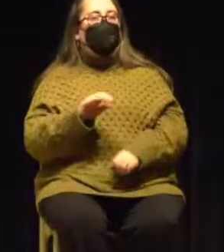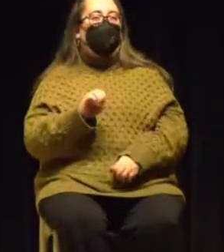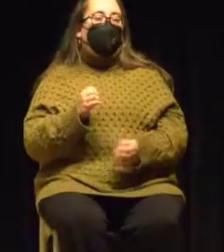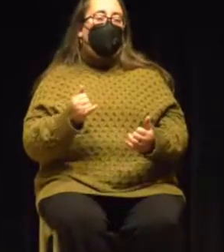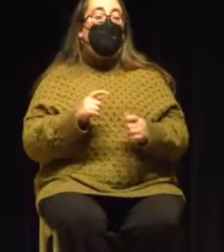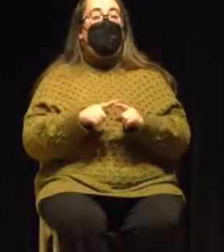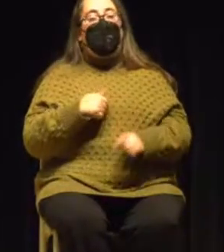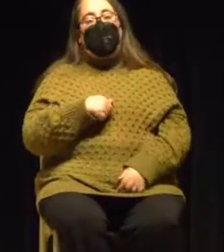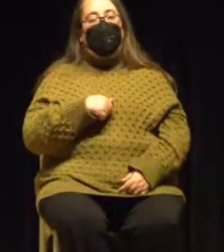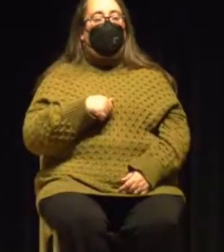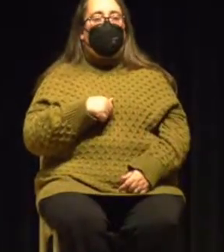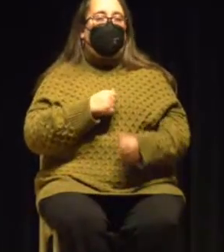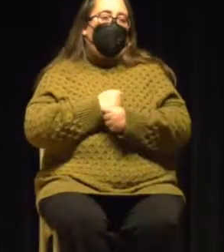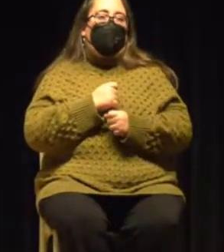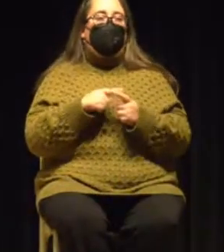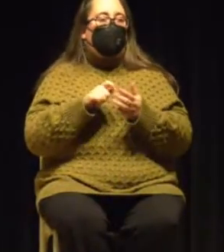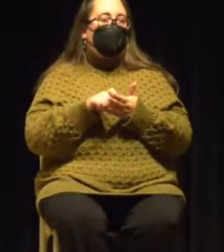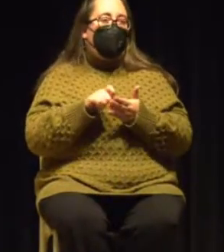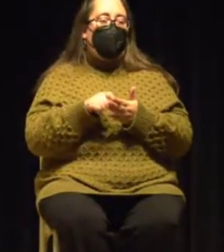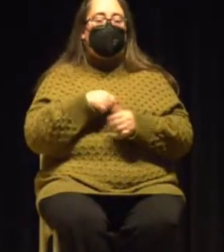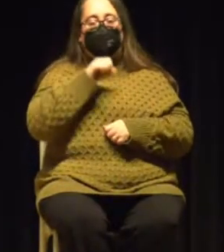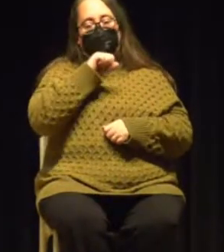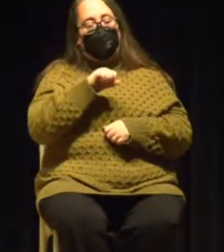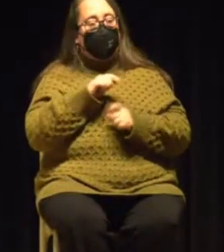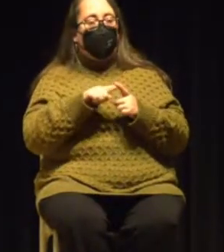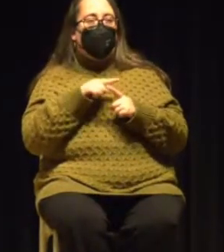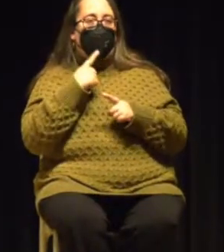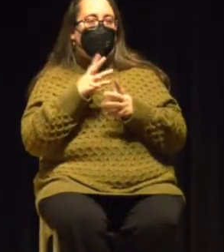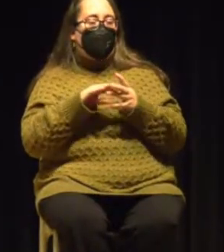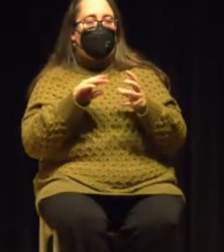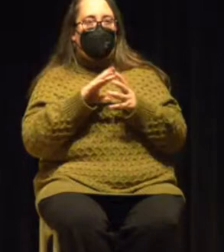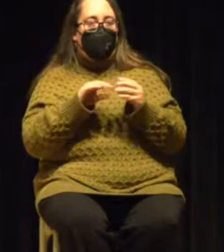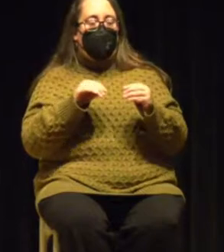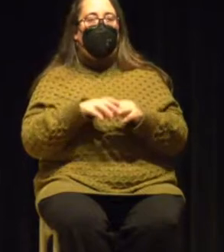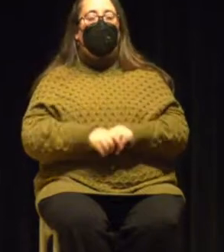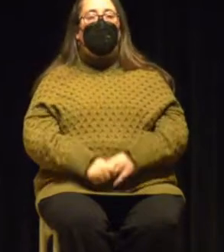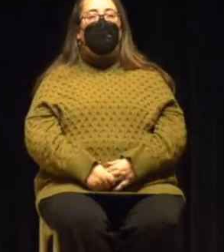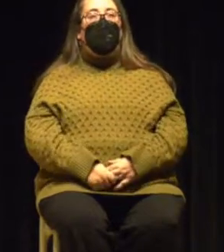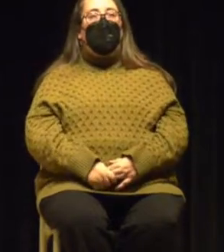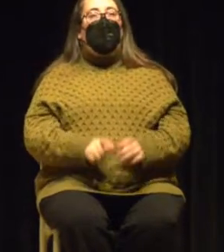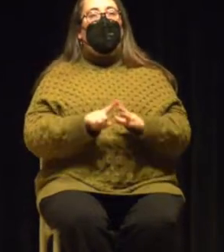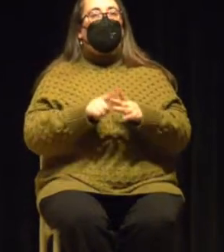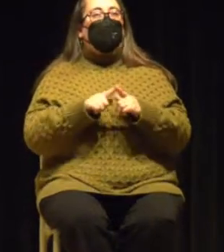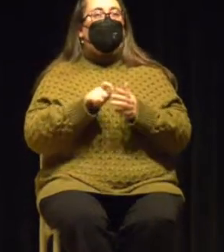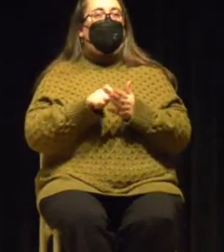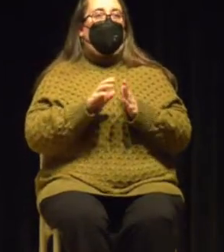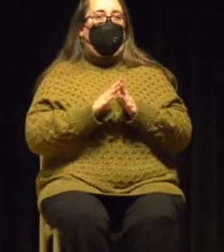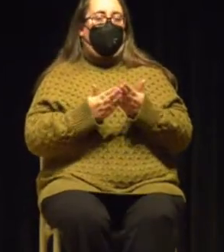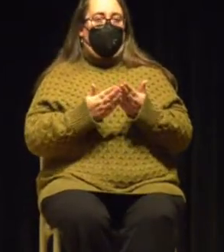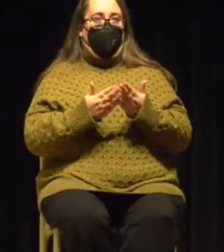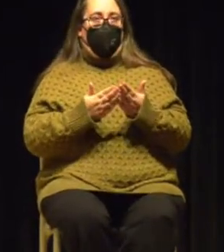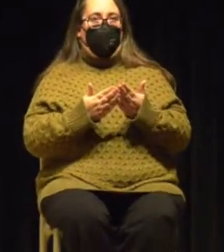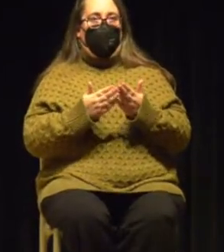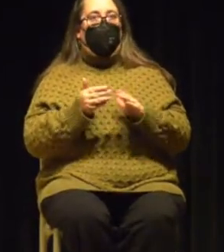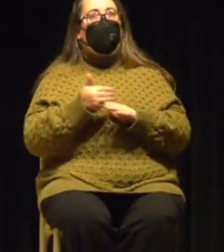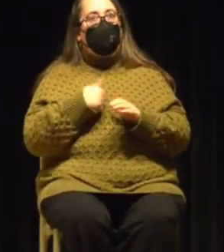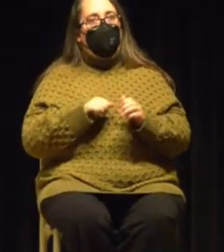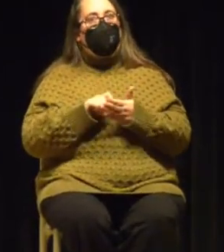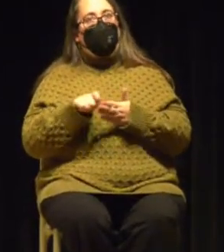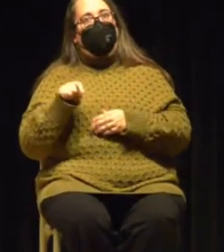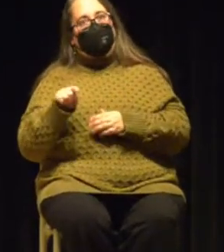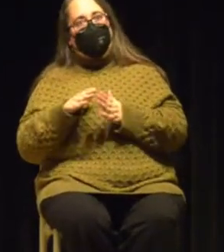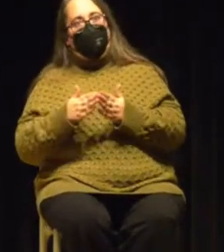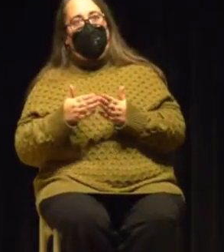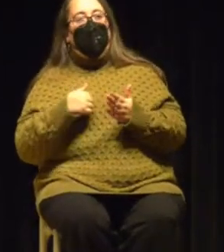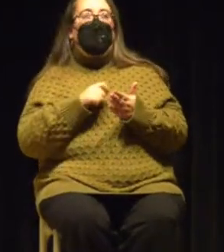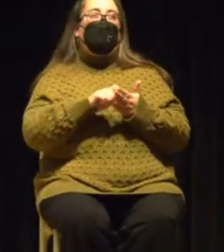But I love to write and I love to tell stories. And I had started writing a novel, before I started writing this. And I wrote about